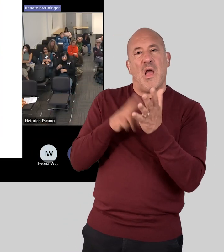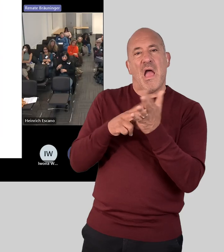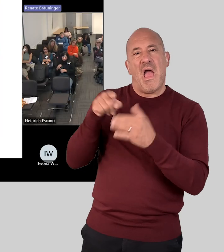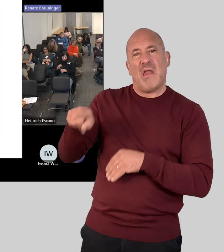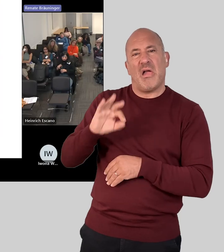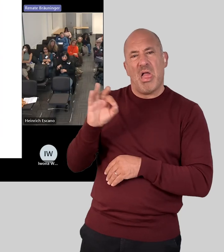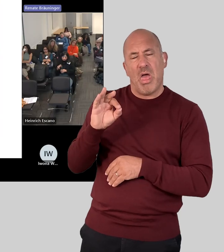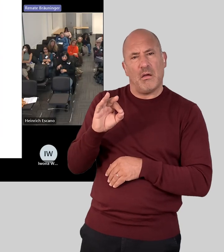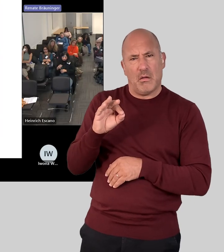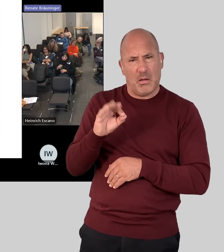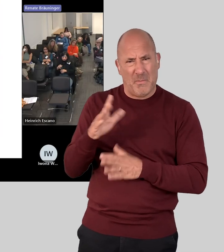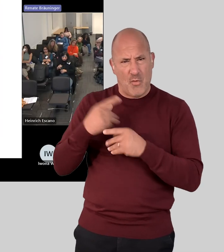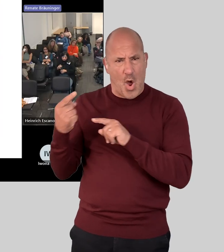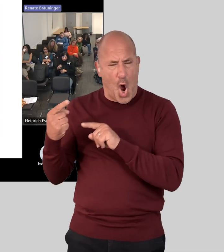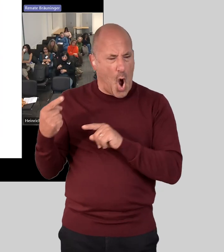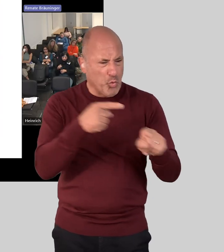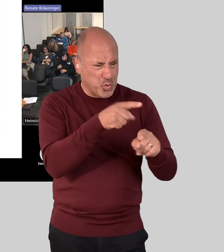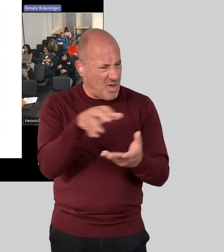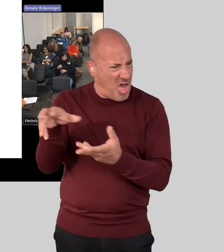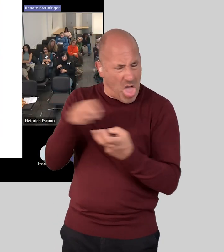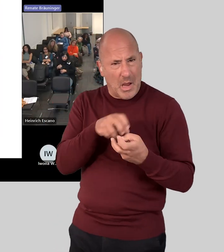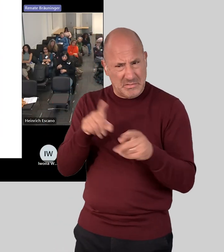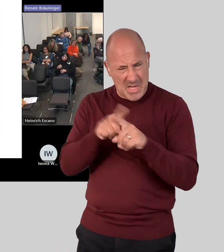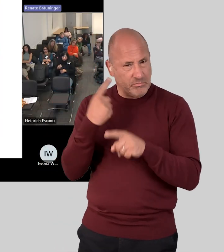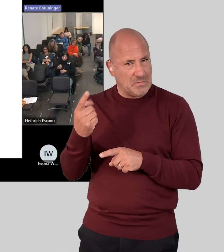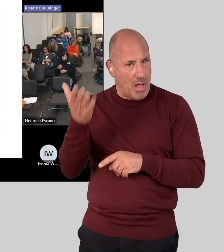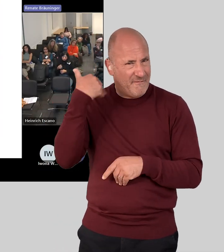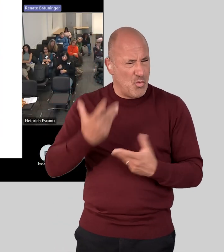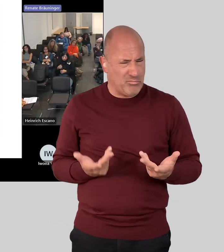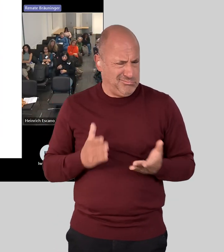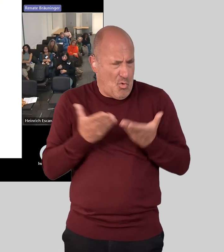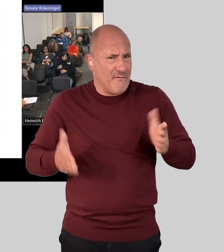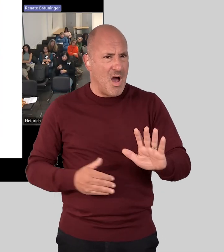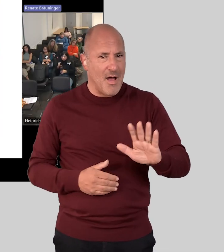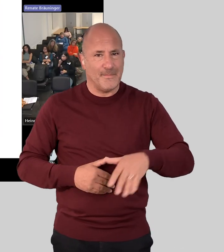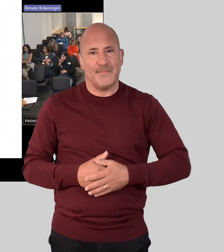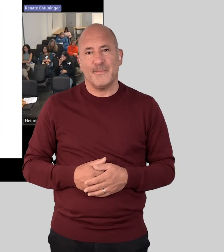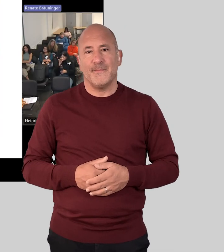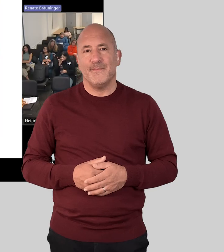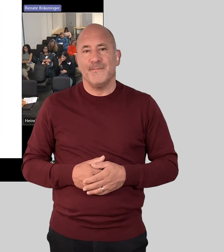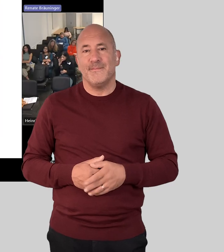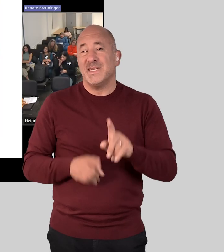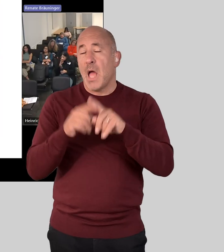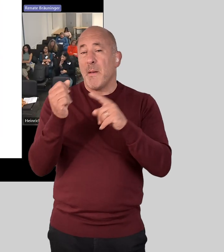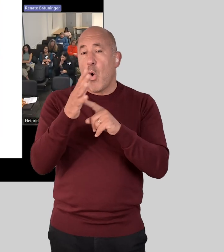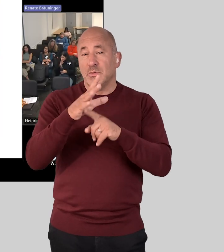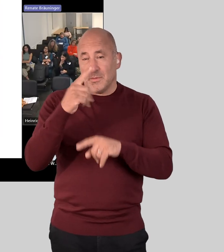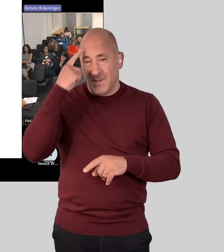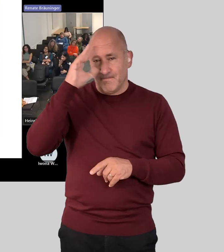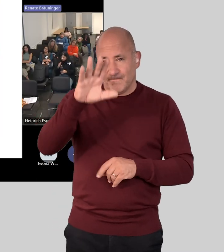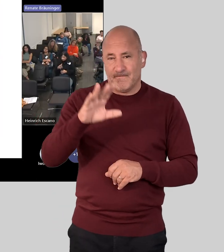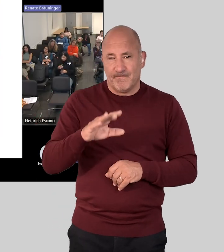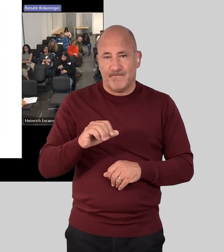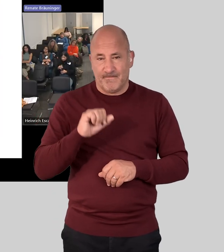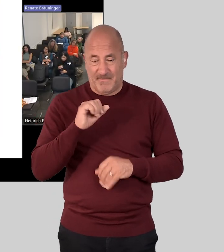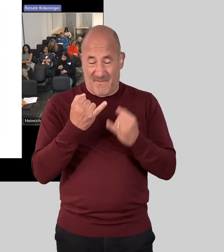and in neglecting to give her credit before accusations of plagiarism emerged. But it is also